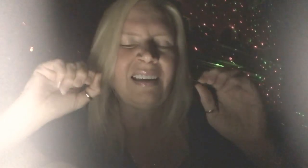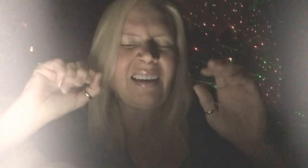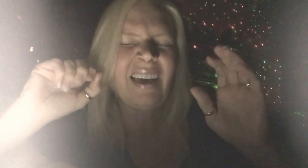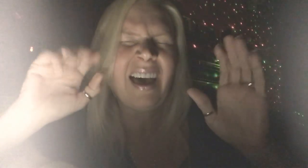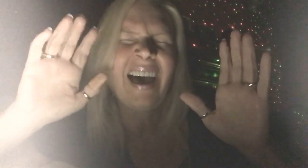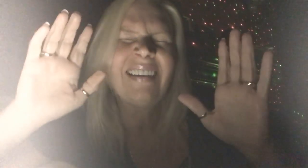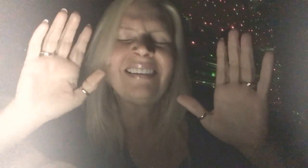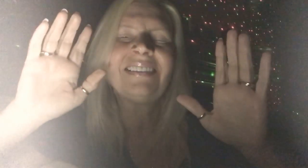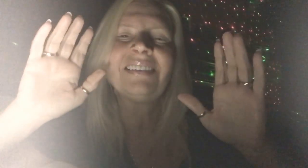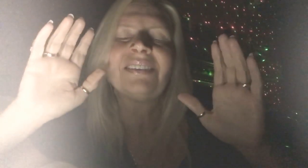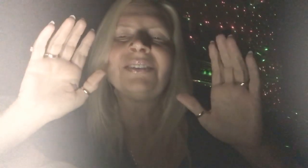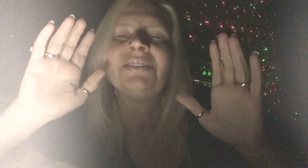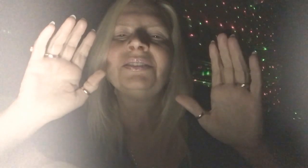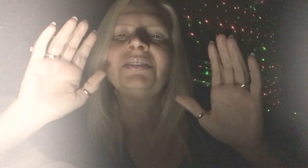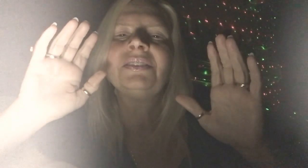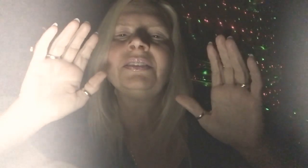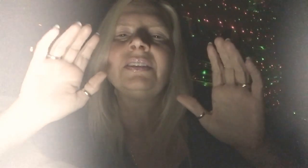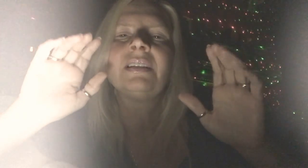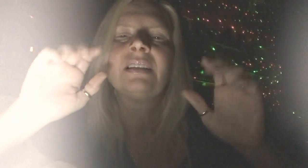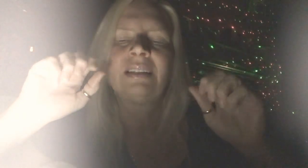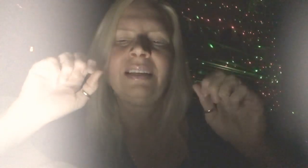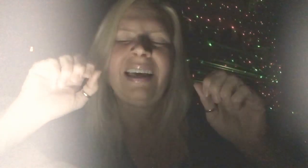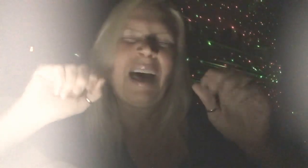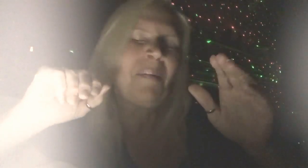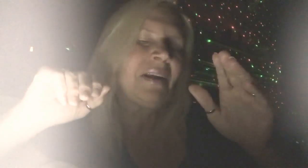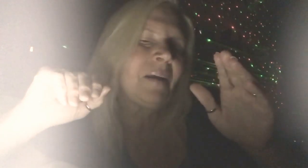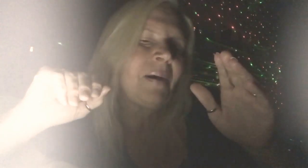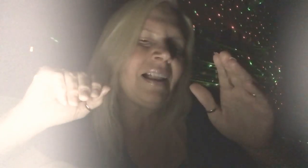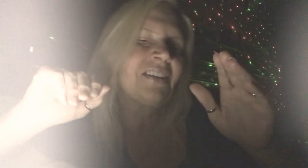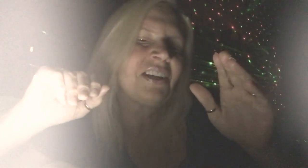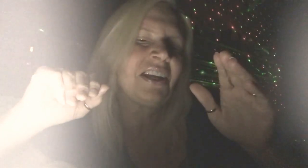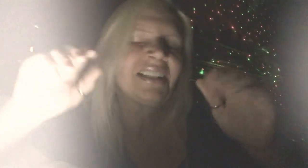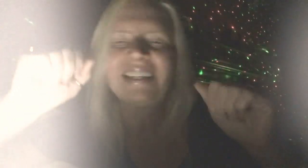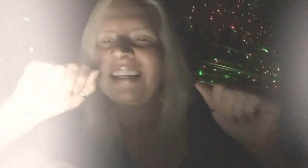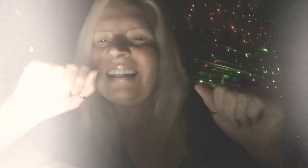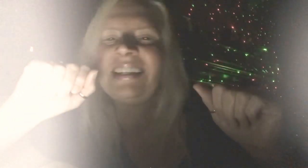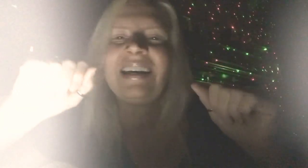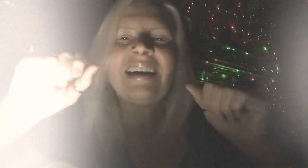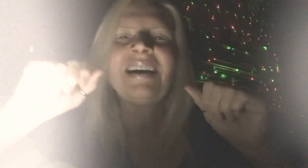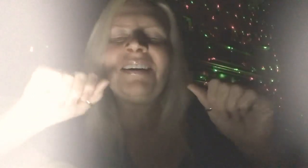love. Ooh. I'm unapologetically in love.